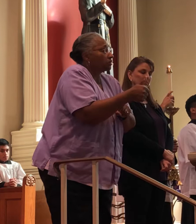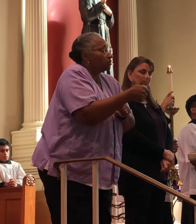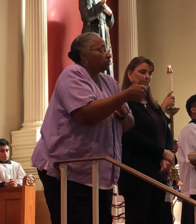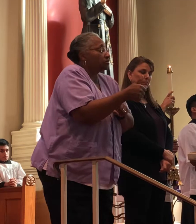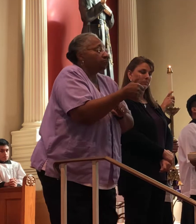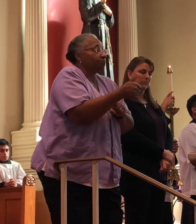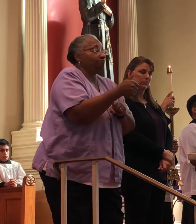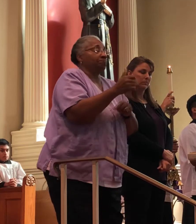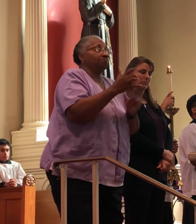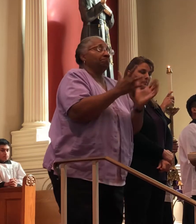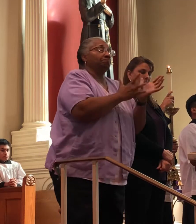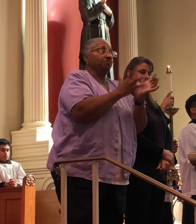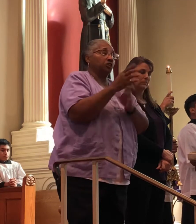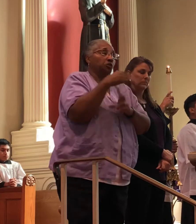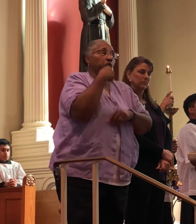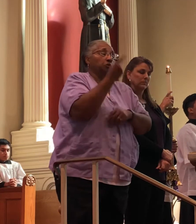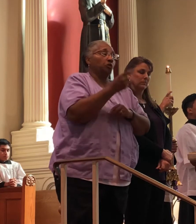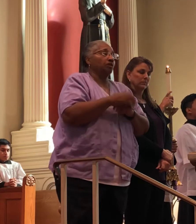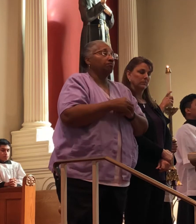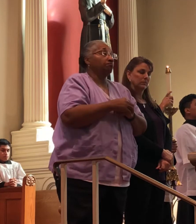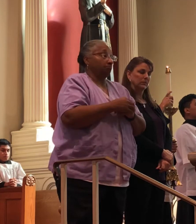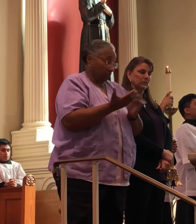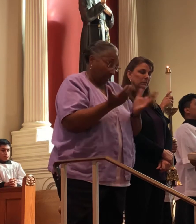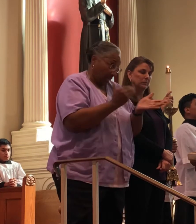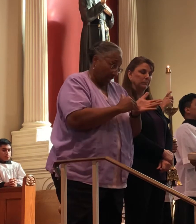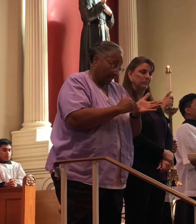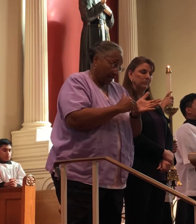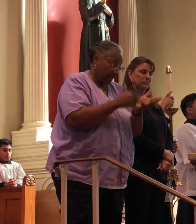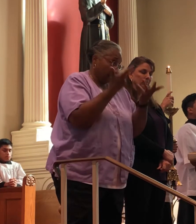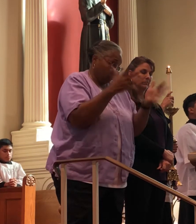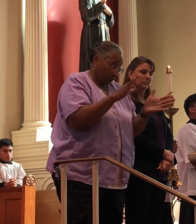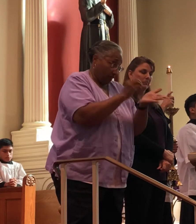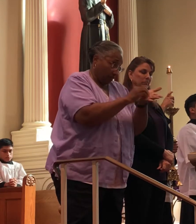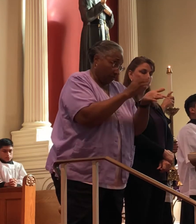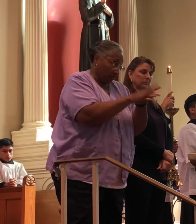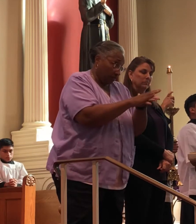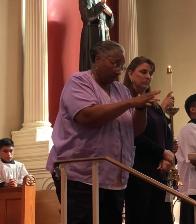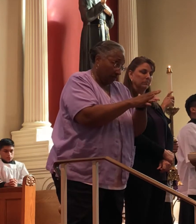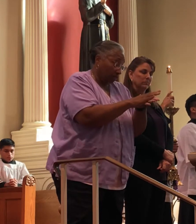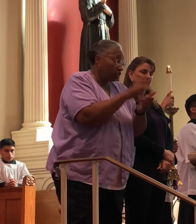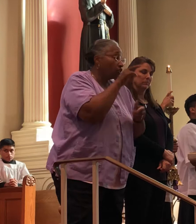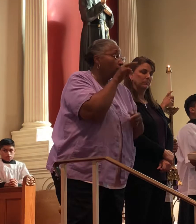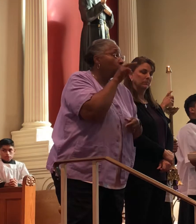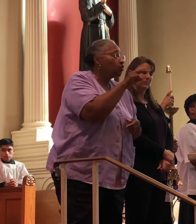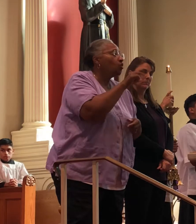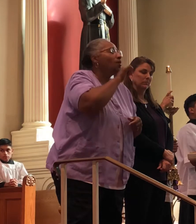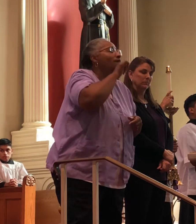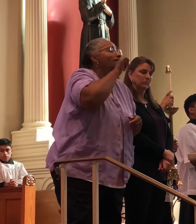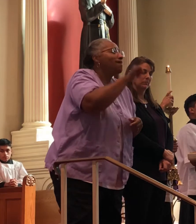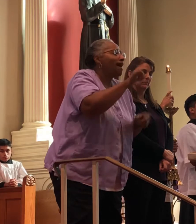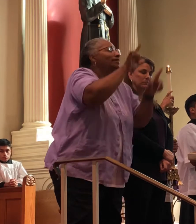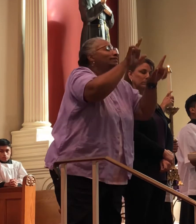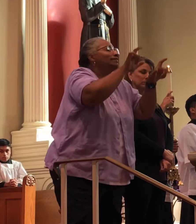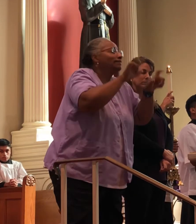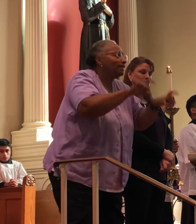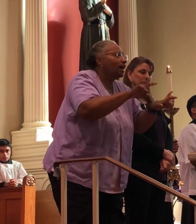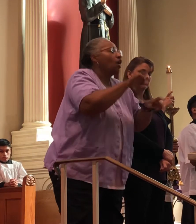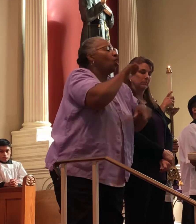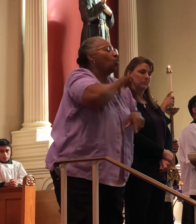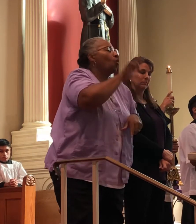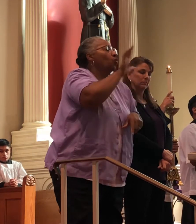Jesus answered him, "Again it is written, you shall not put the Lord your God to the